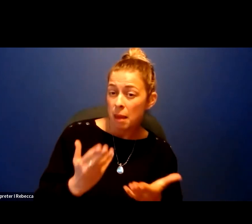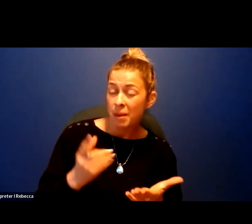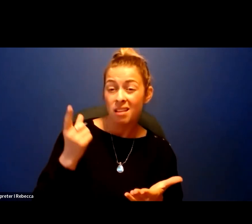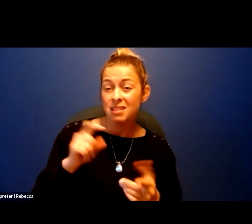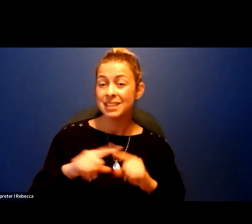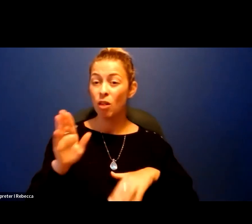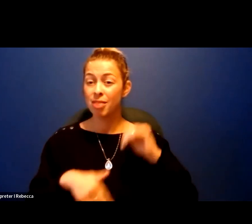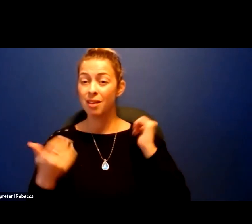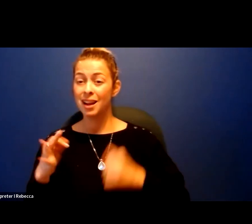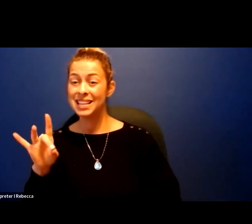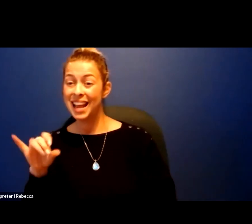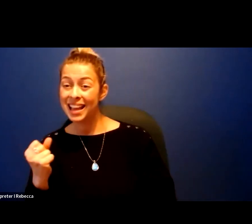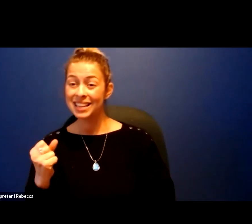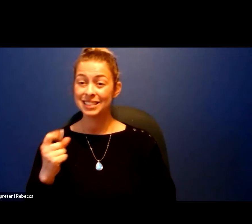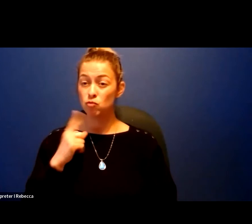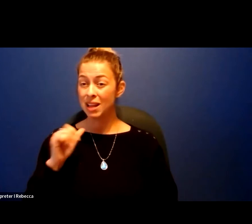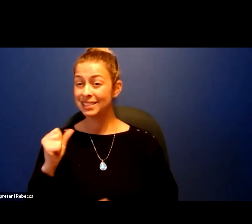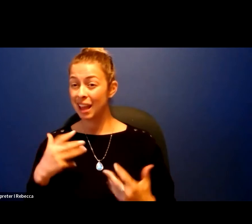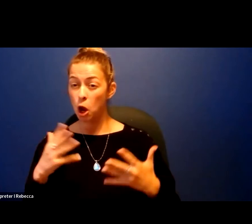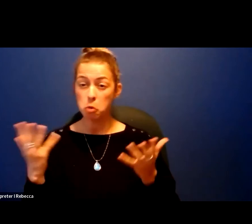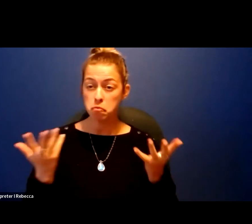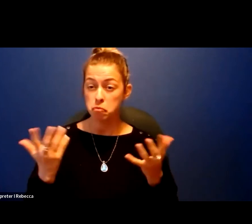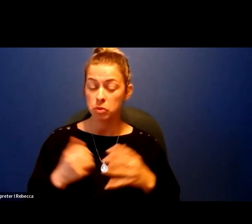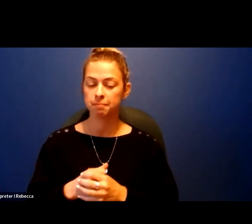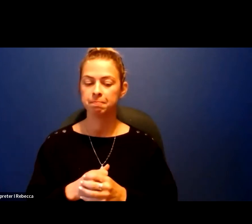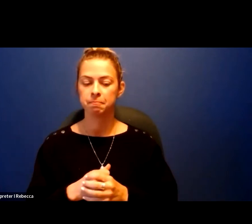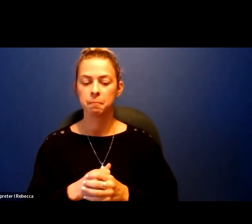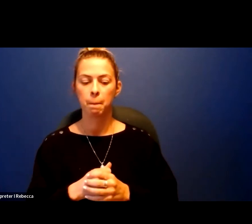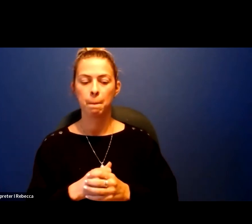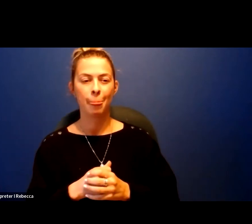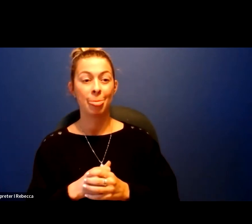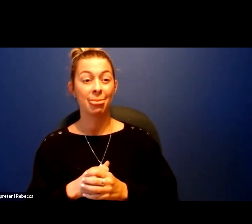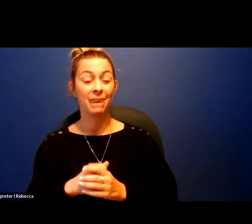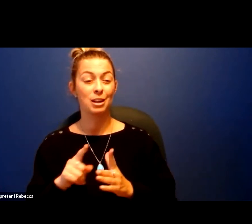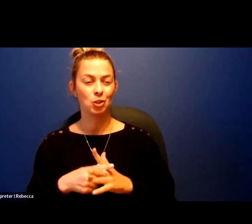Who wants this one? How about we start with our historian here?